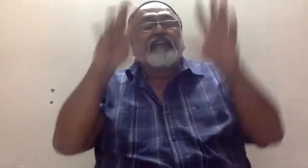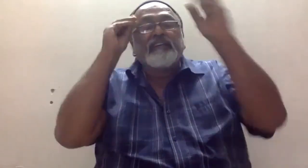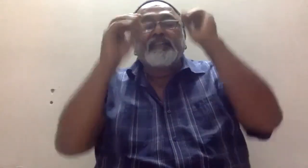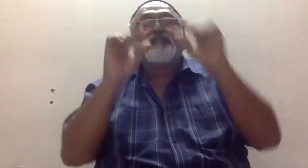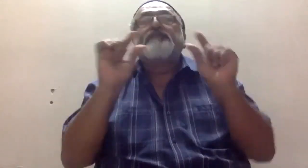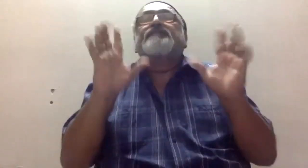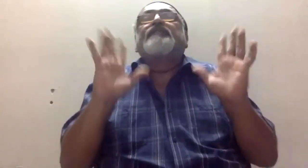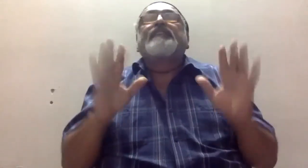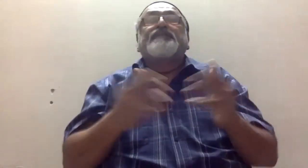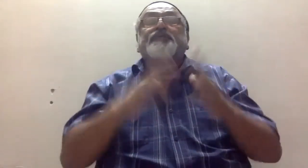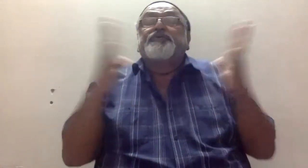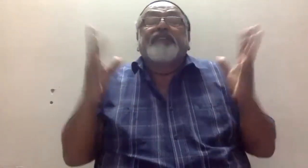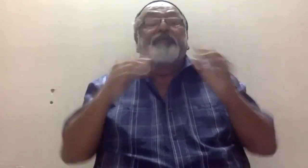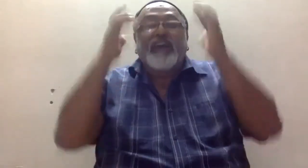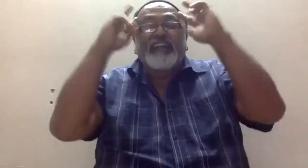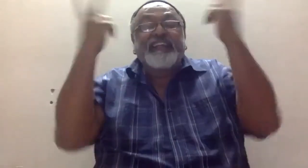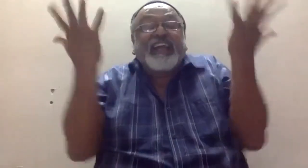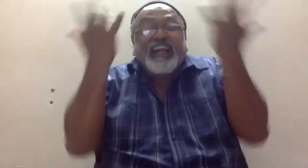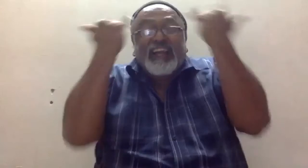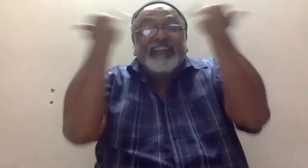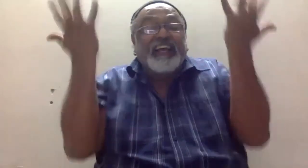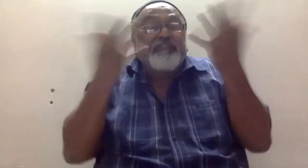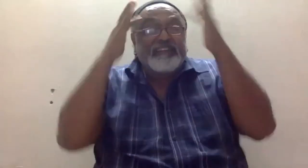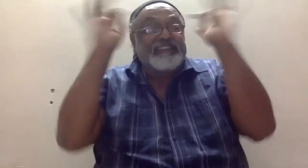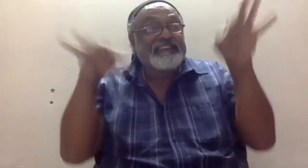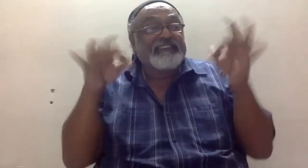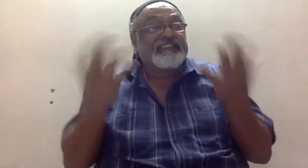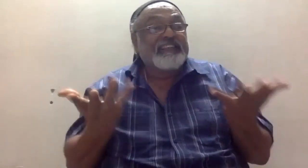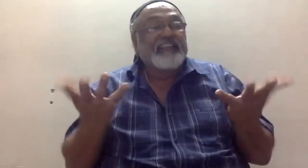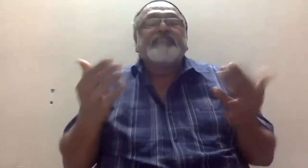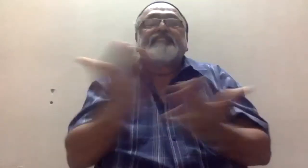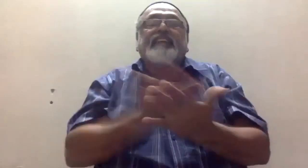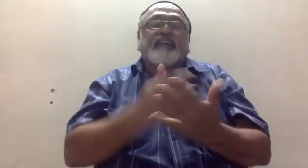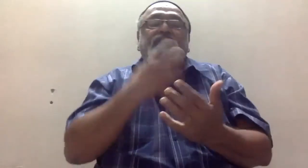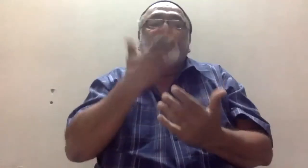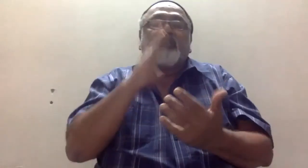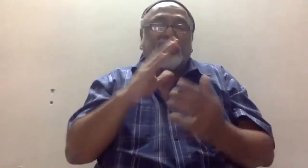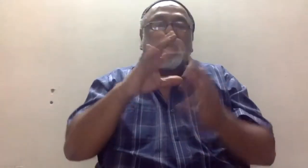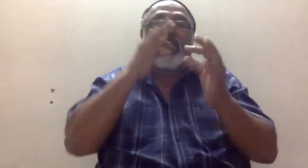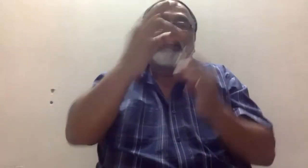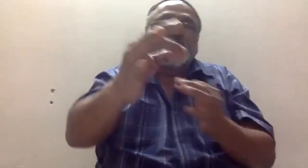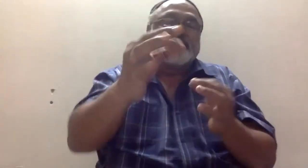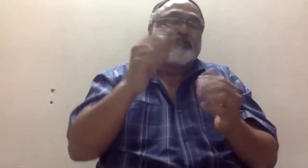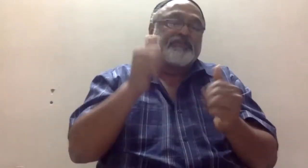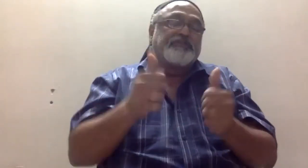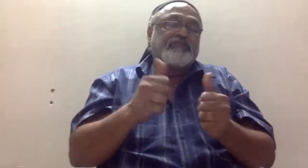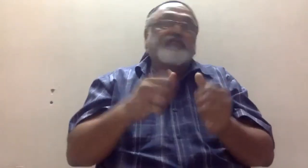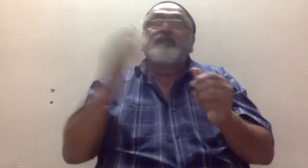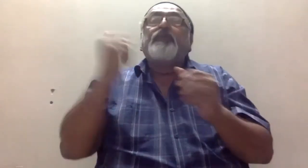had any idea that so much has been in the background has been happening. And this is all